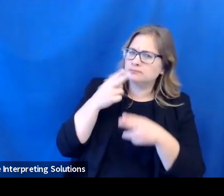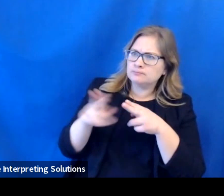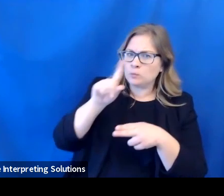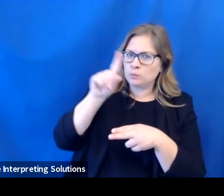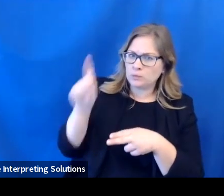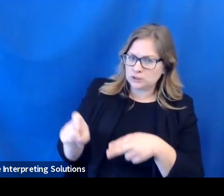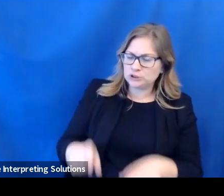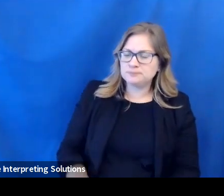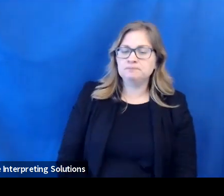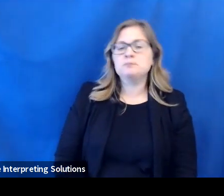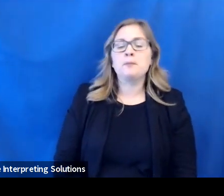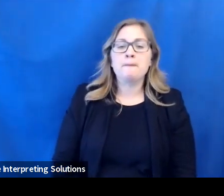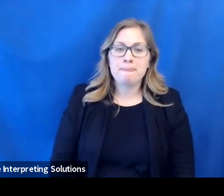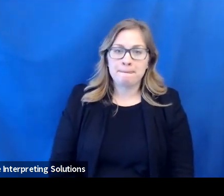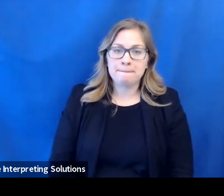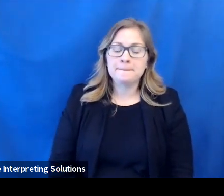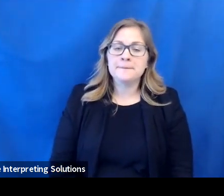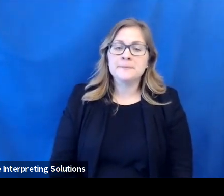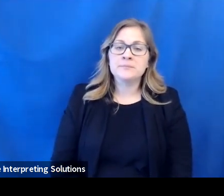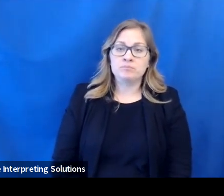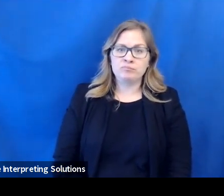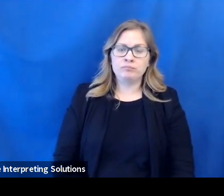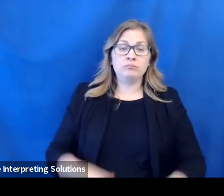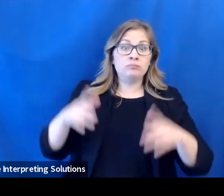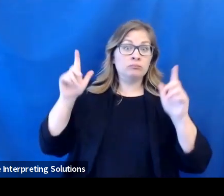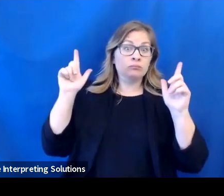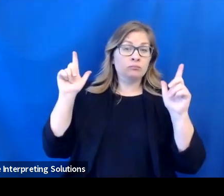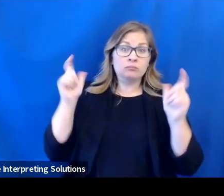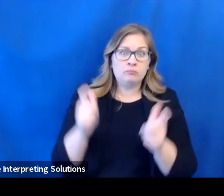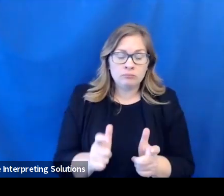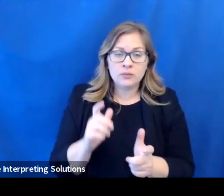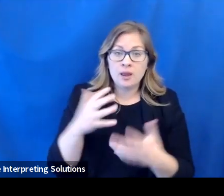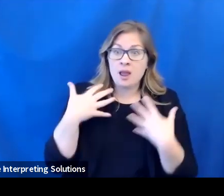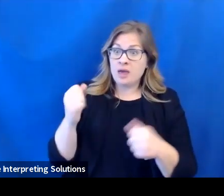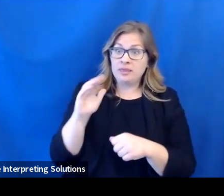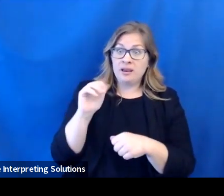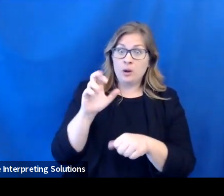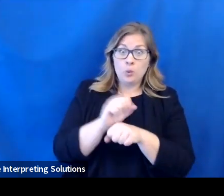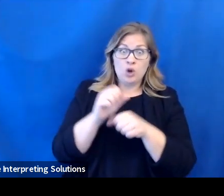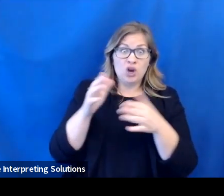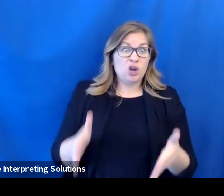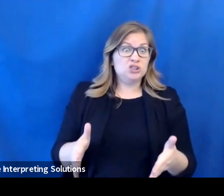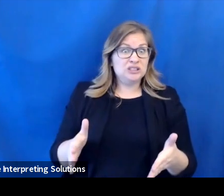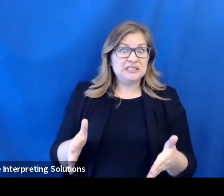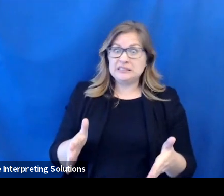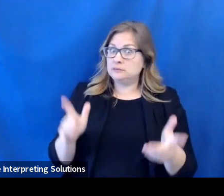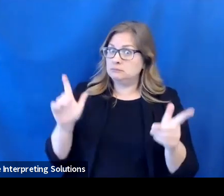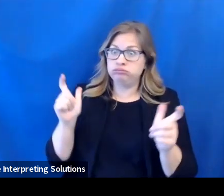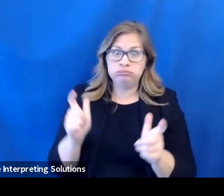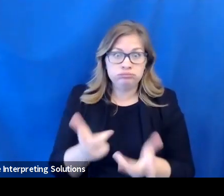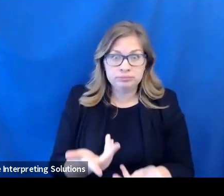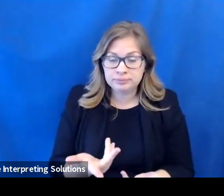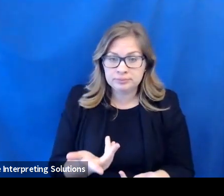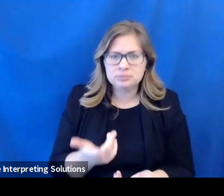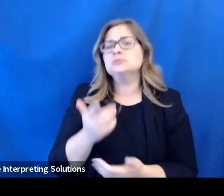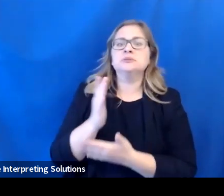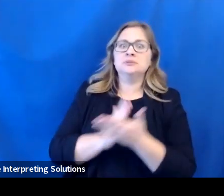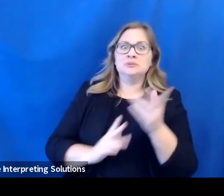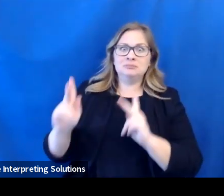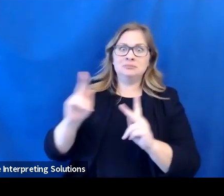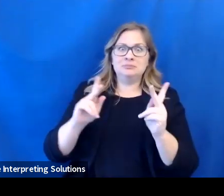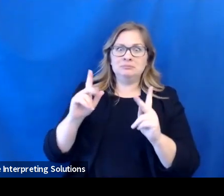other states, and some states are bringing back retired or non-practicing doctors and nurses. I know both the boards here in Minnesota are looking at that issue